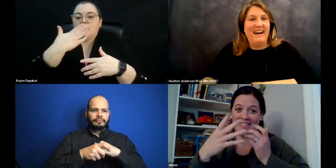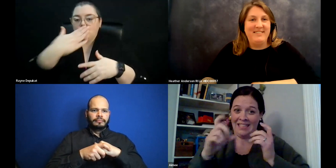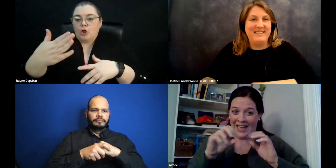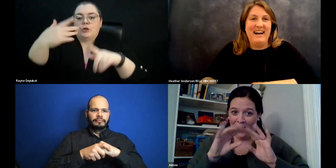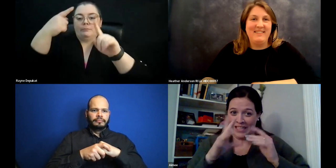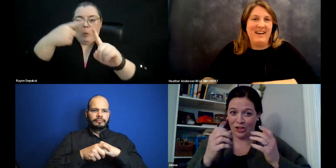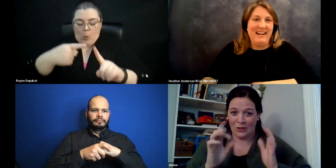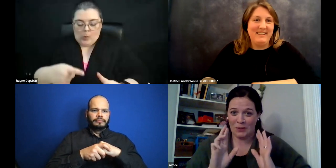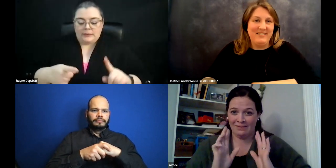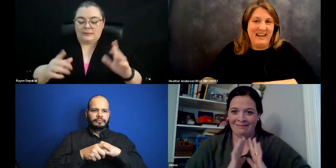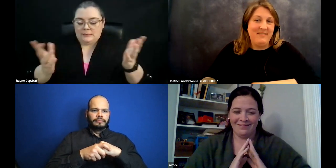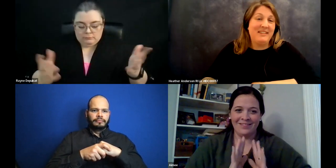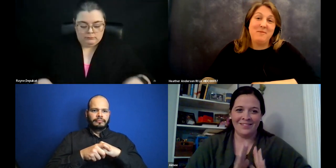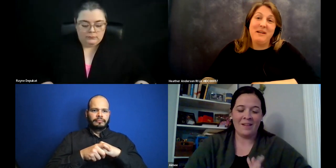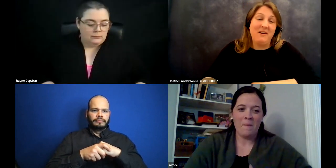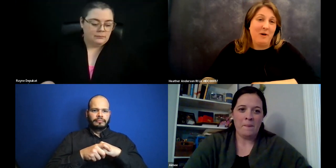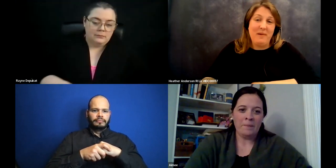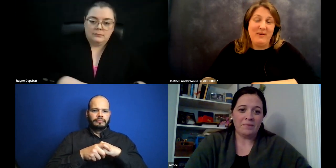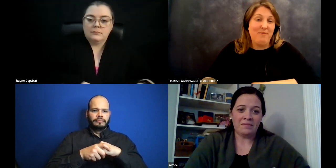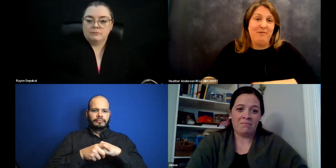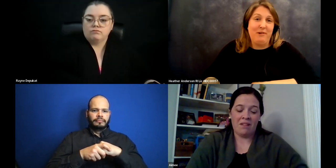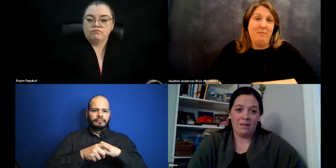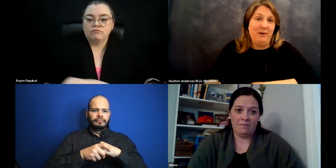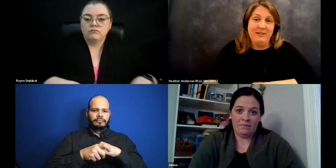I'm just nodding my head at you, Amy, because you're making all great points.